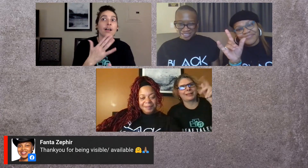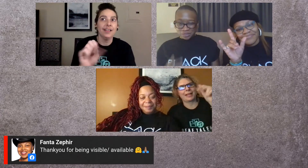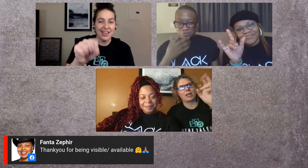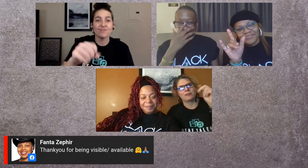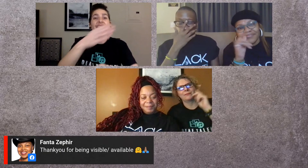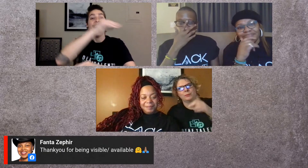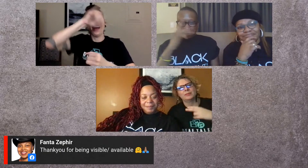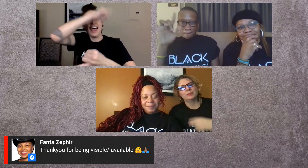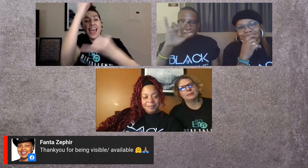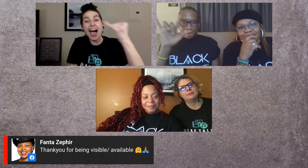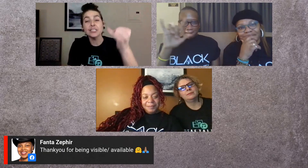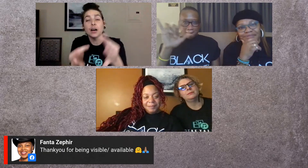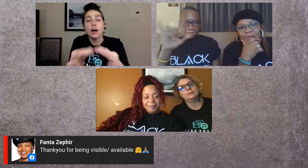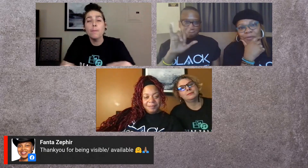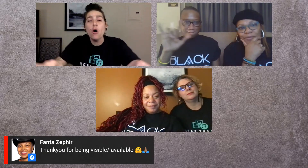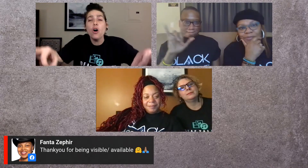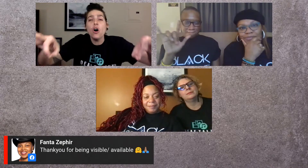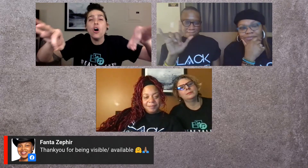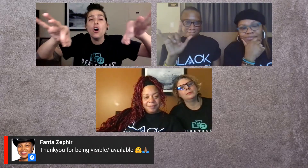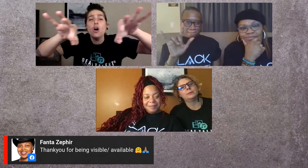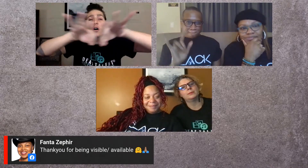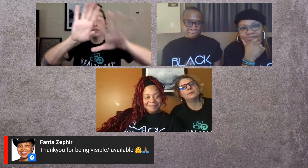true.